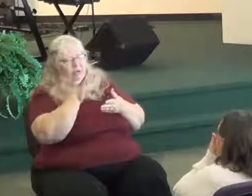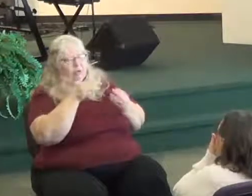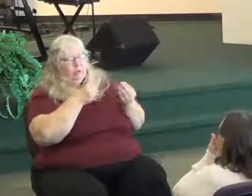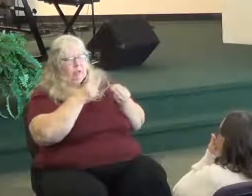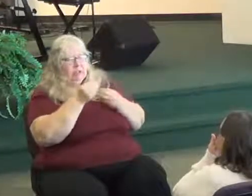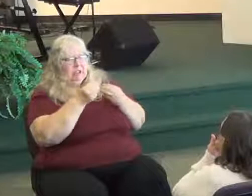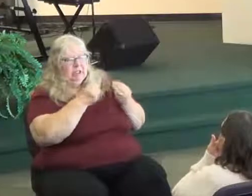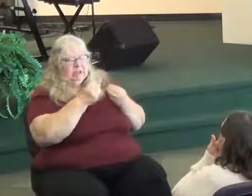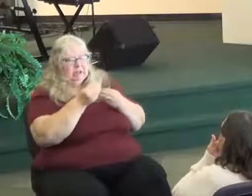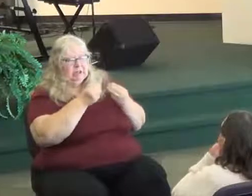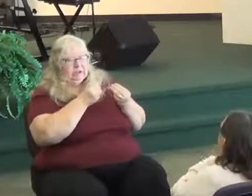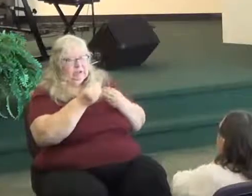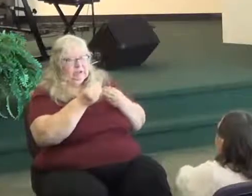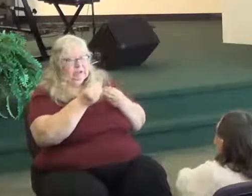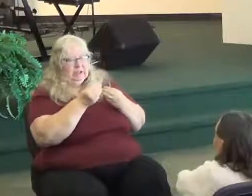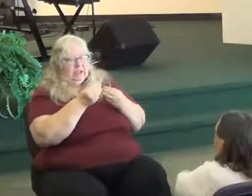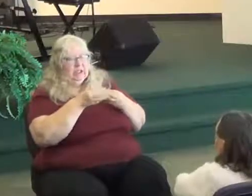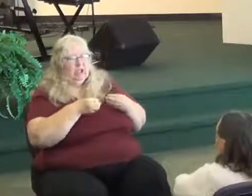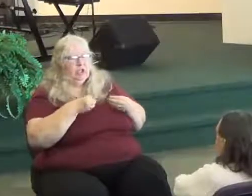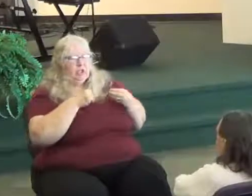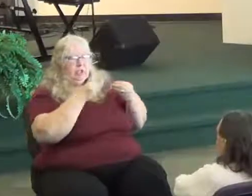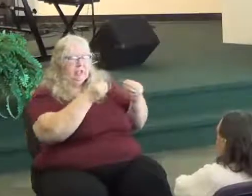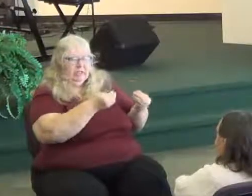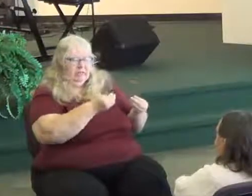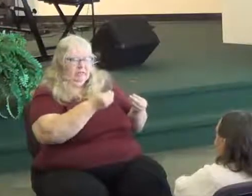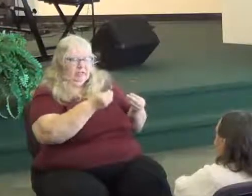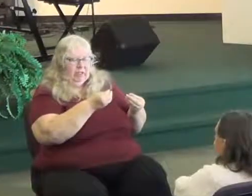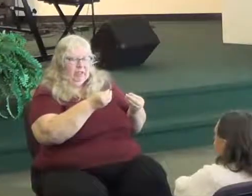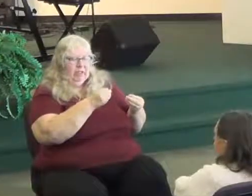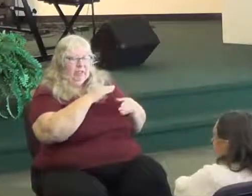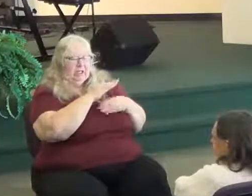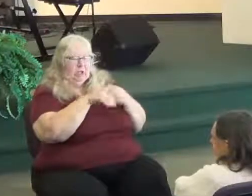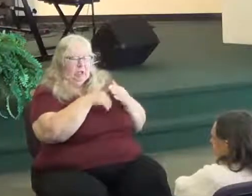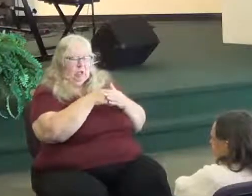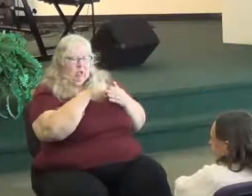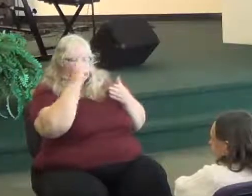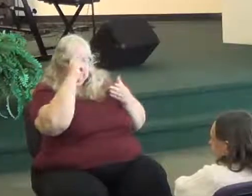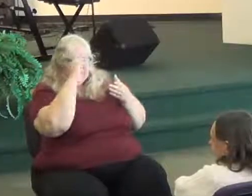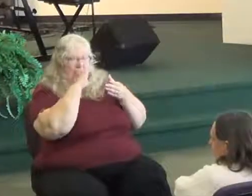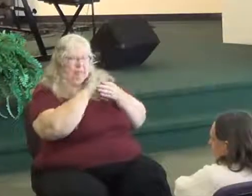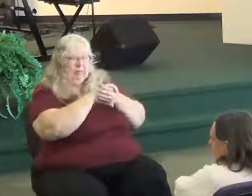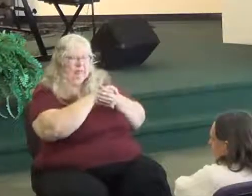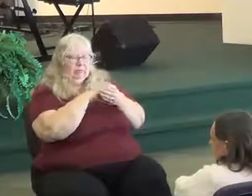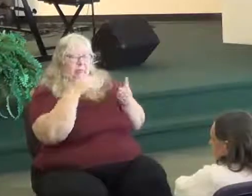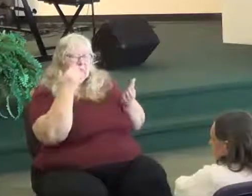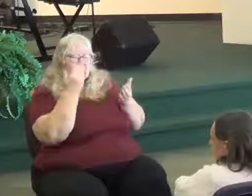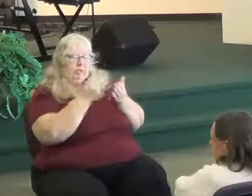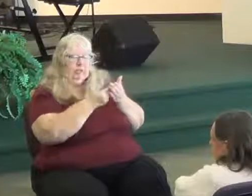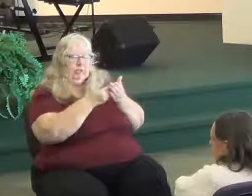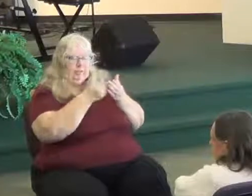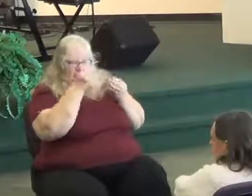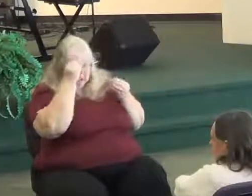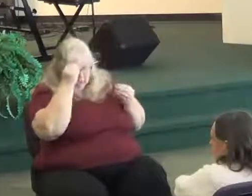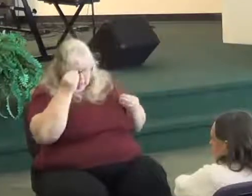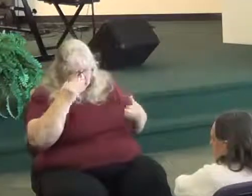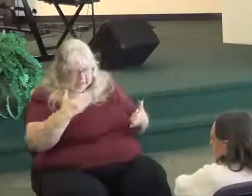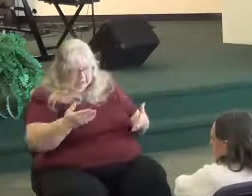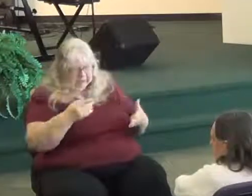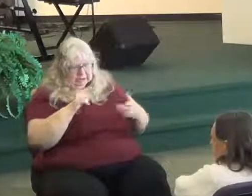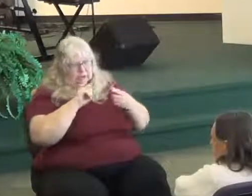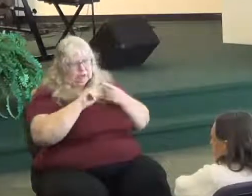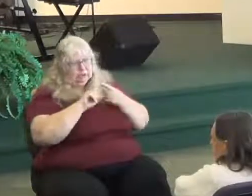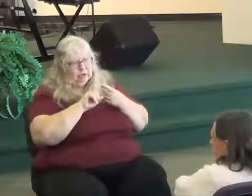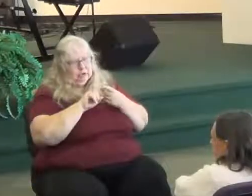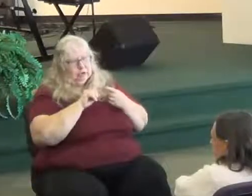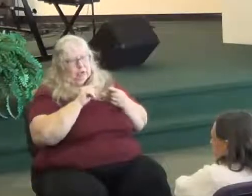or for your generosity to them, and all believers will prove that you are obedient to the good news of